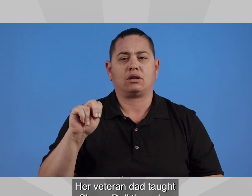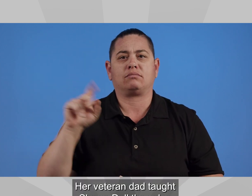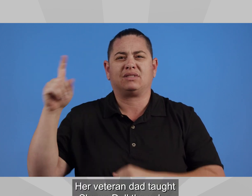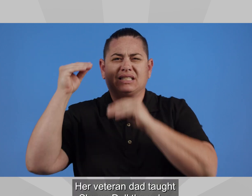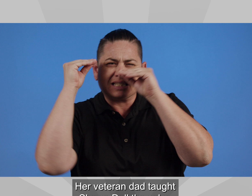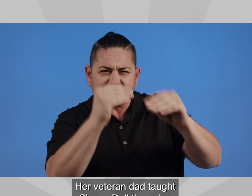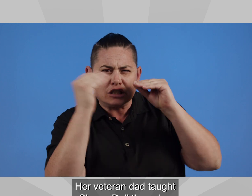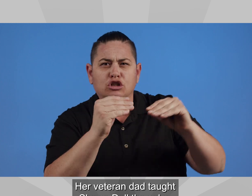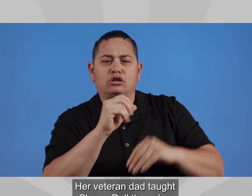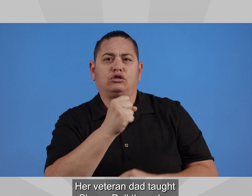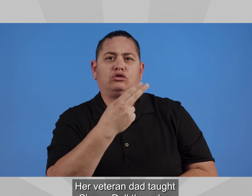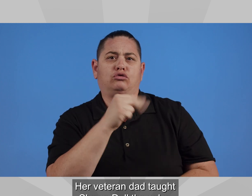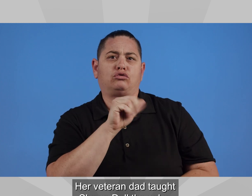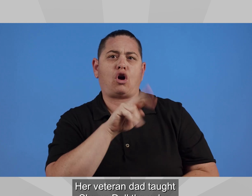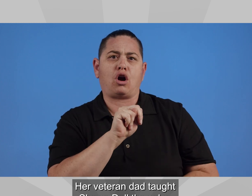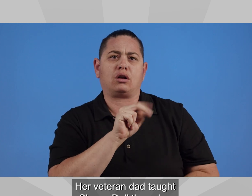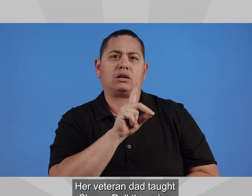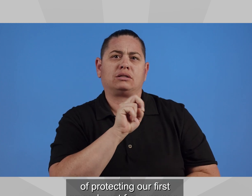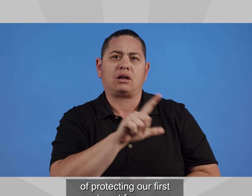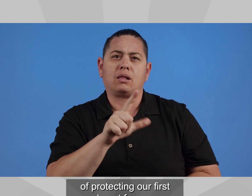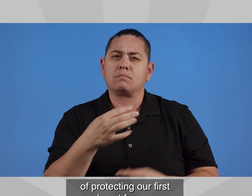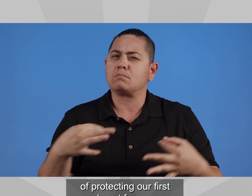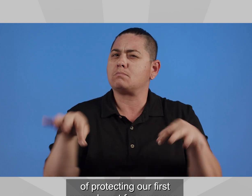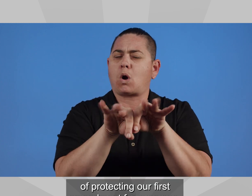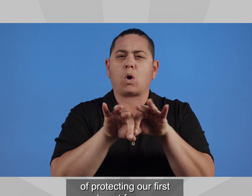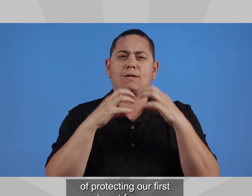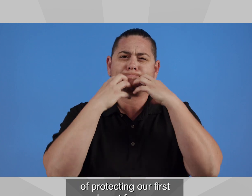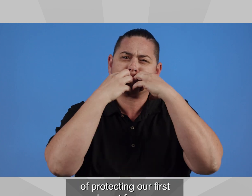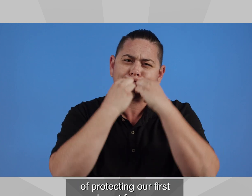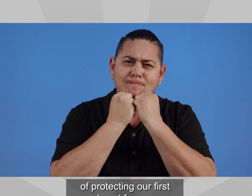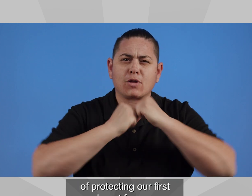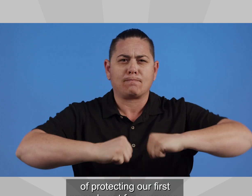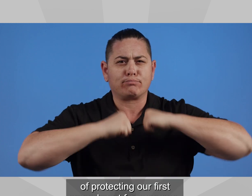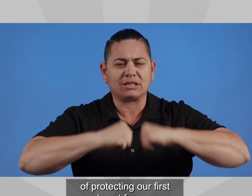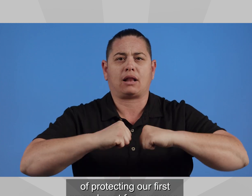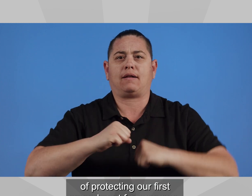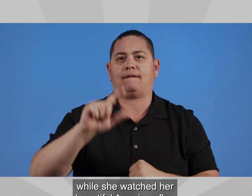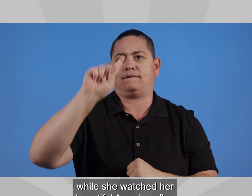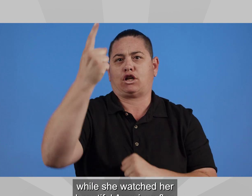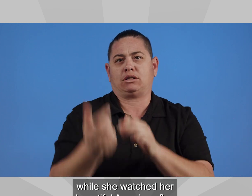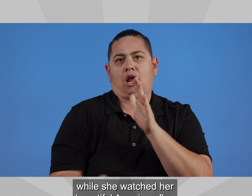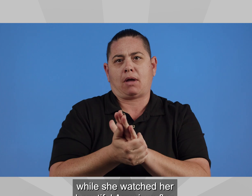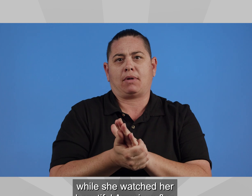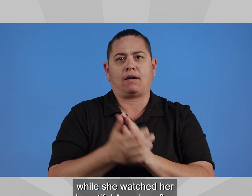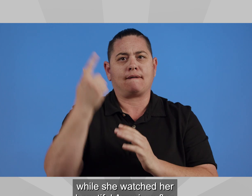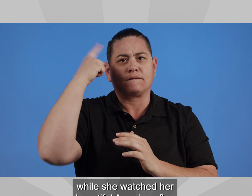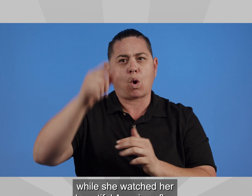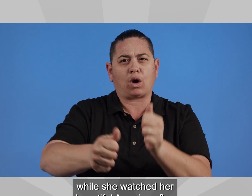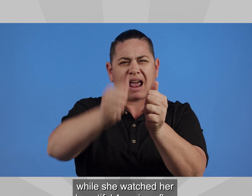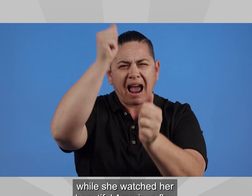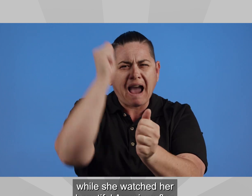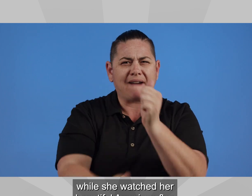Her veteran dad taught Shawn Dell the value of protecting our First Amendment for everyone while she watched her